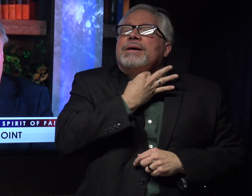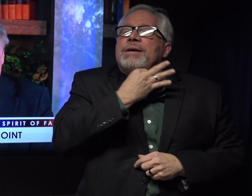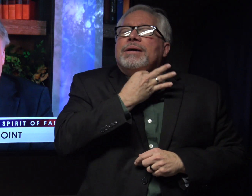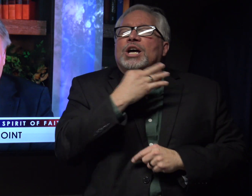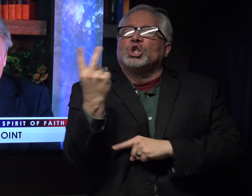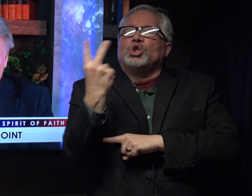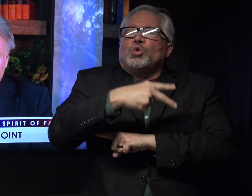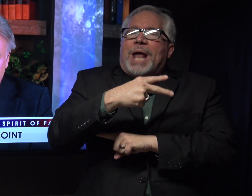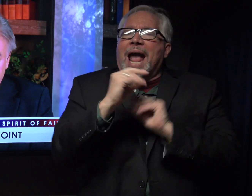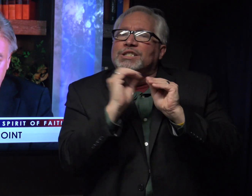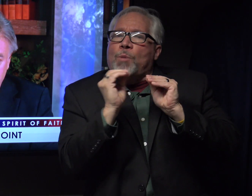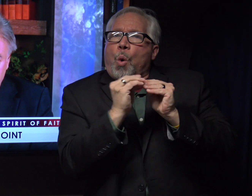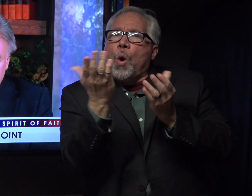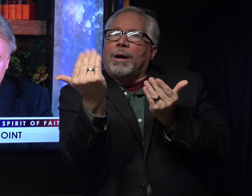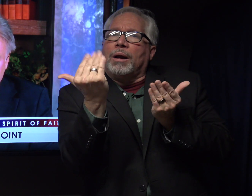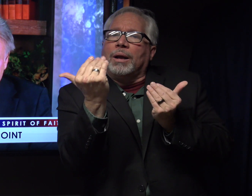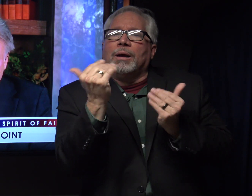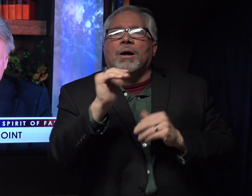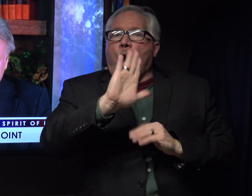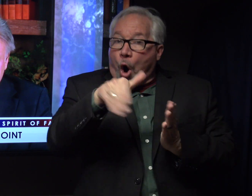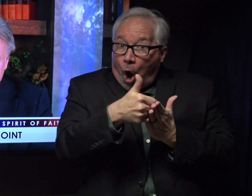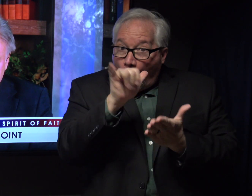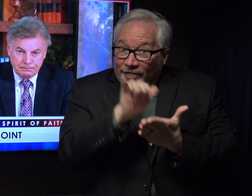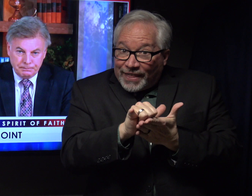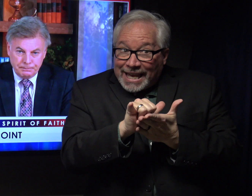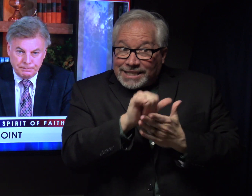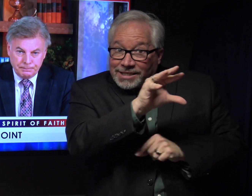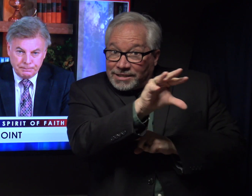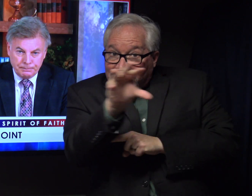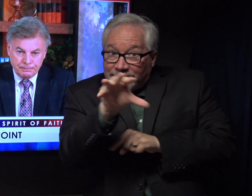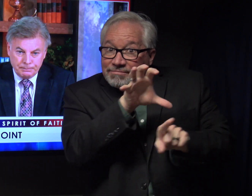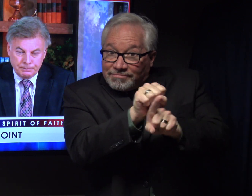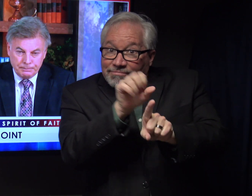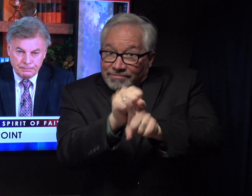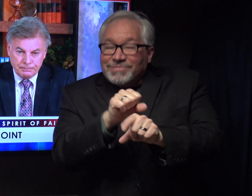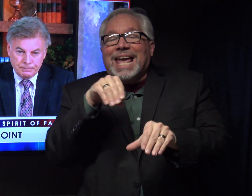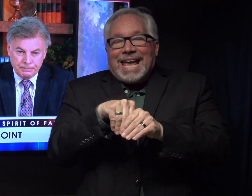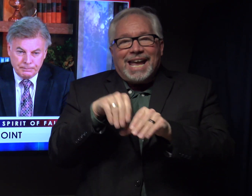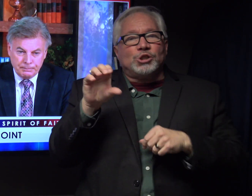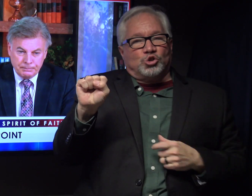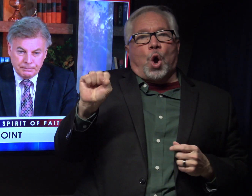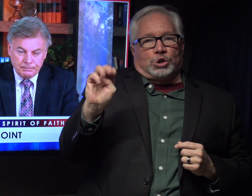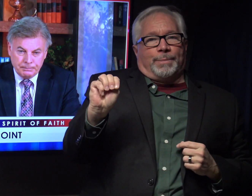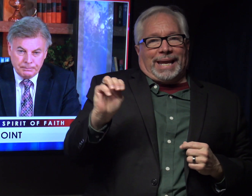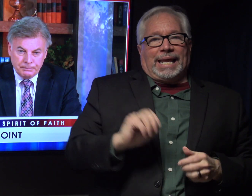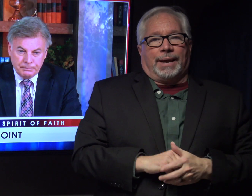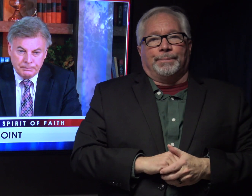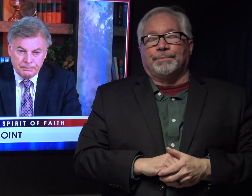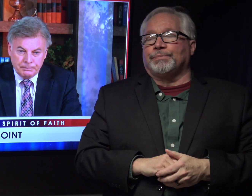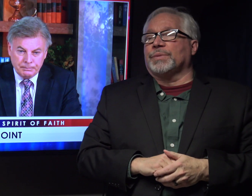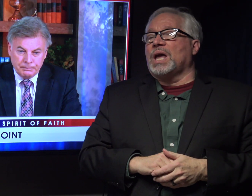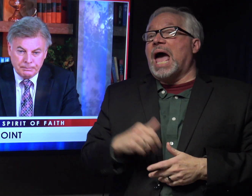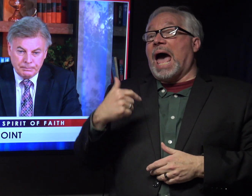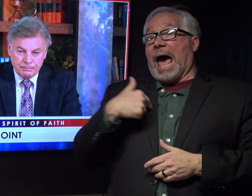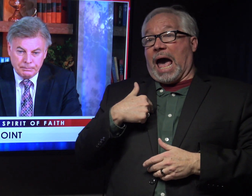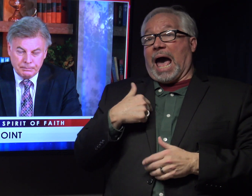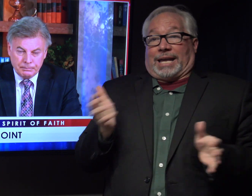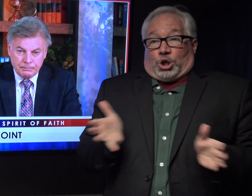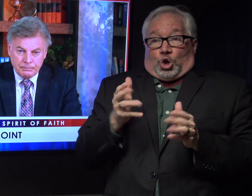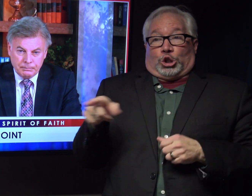all this is covered in social media. Excellent. Speaking of social media, I want to encourage, we've got a lot of new outlets tonight that are